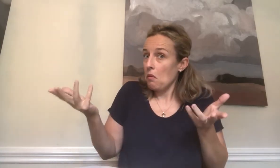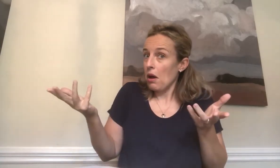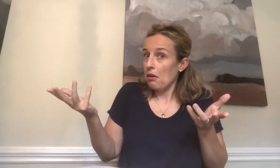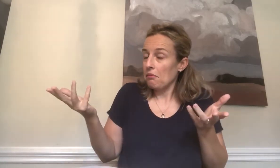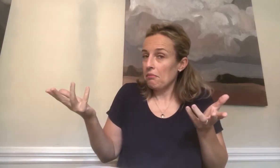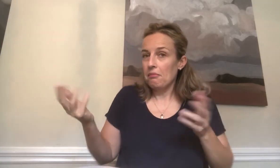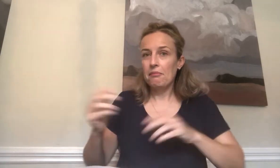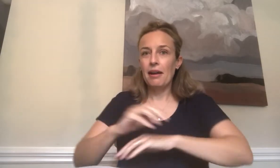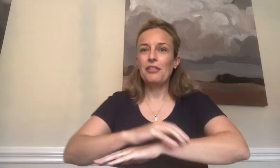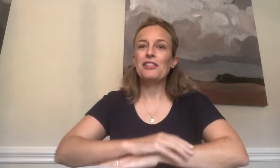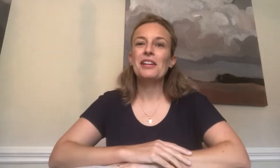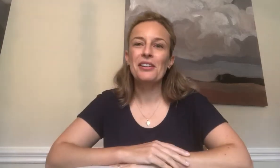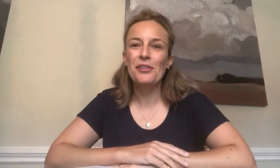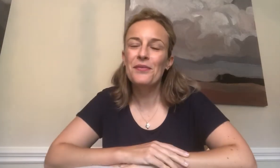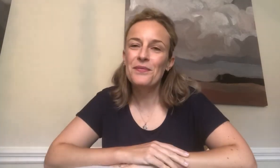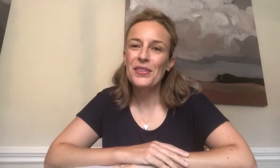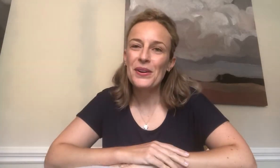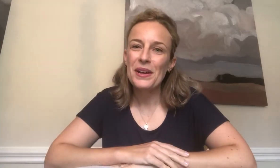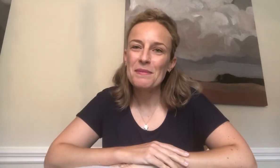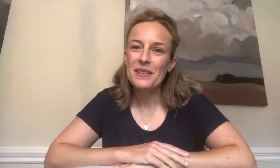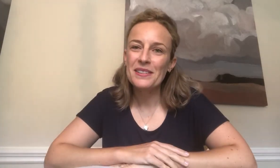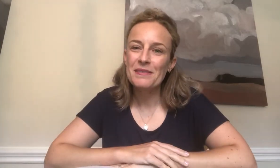what? And they'll tell you what their name is.